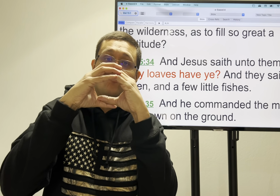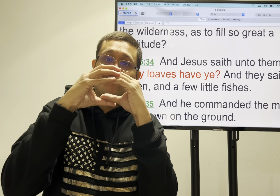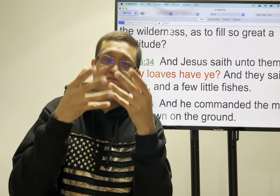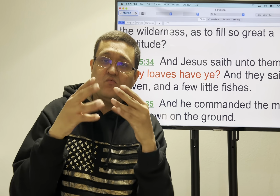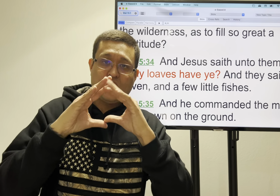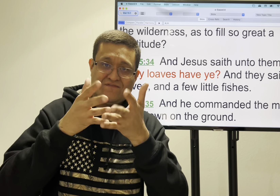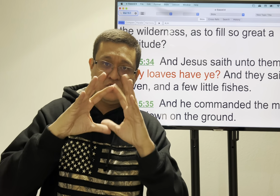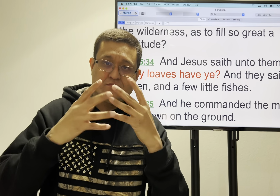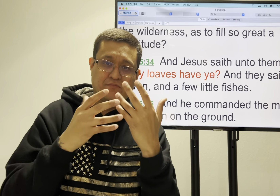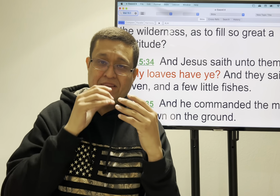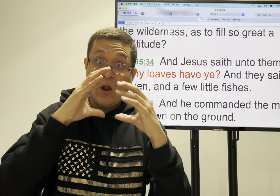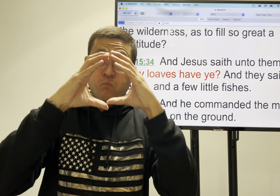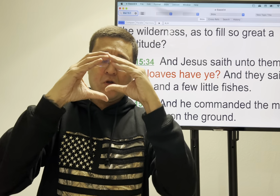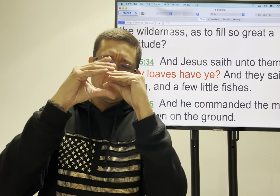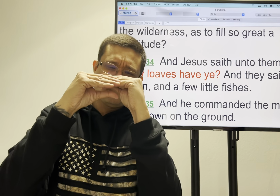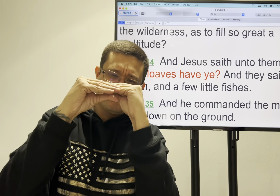So usually a loaf means like